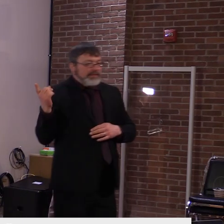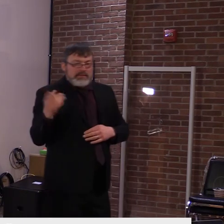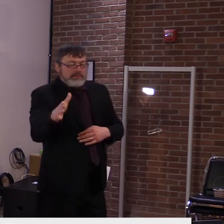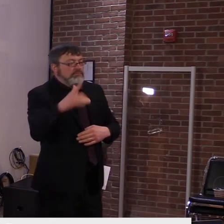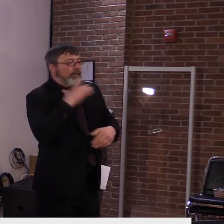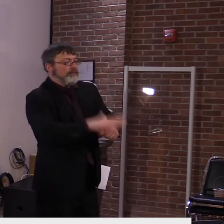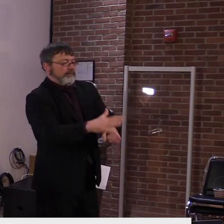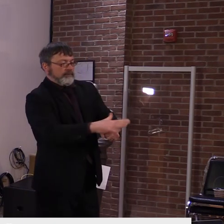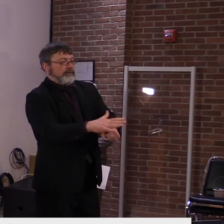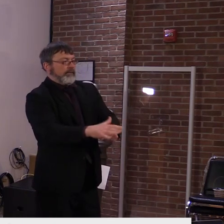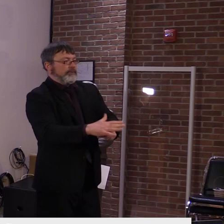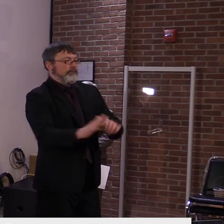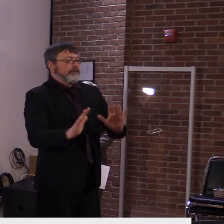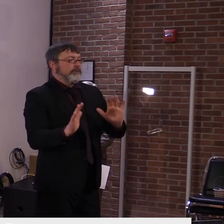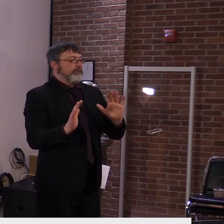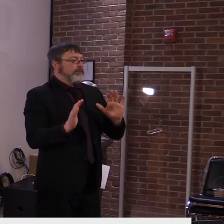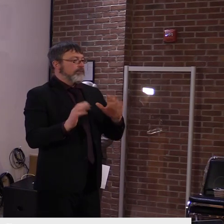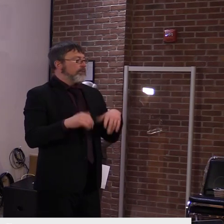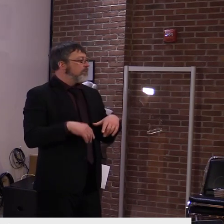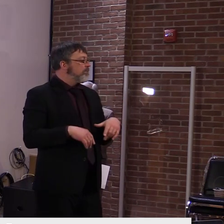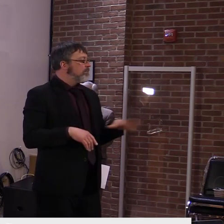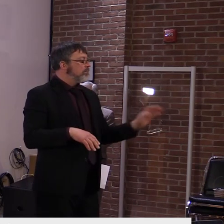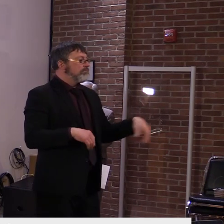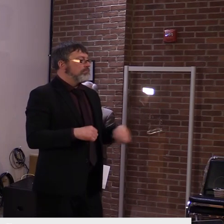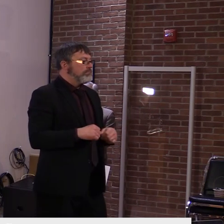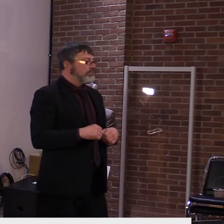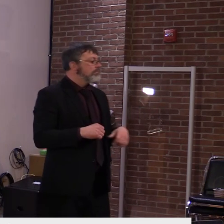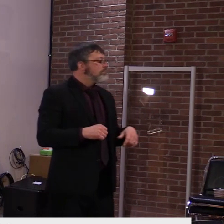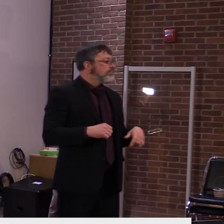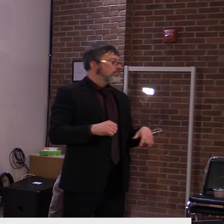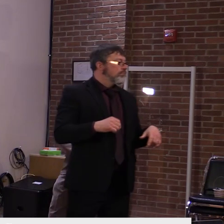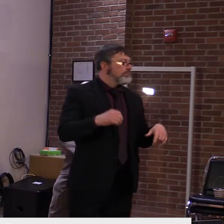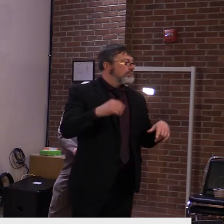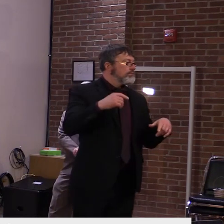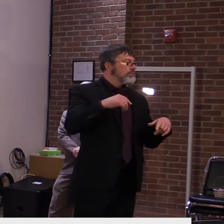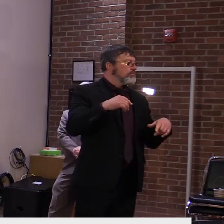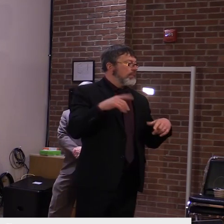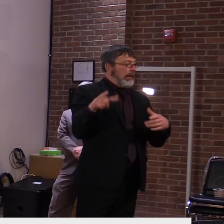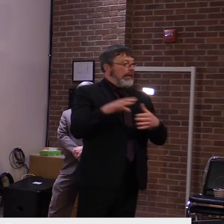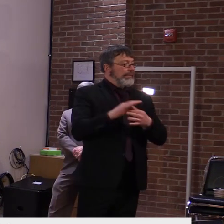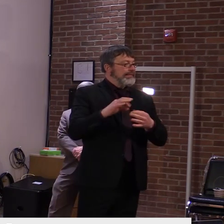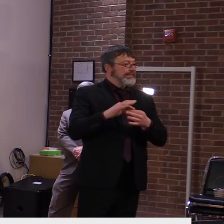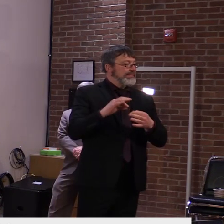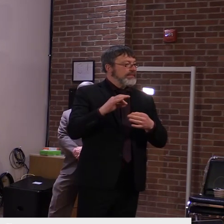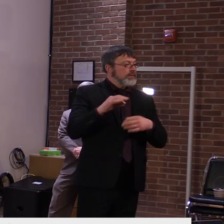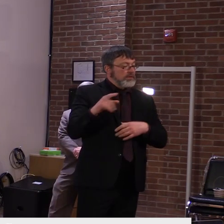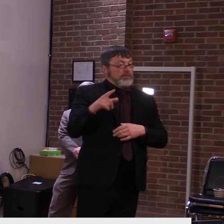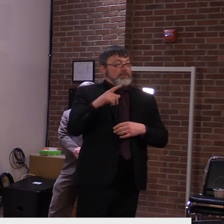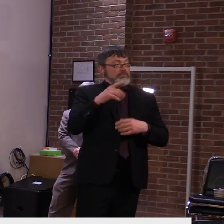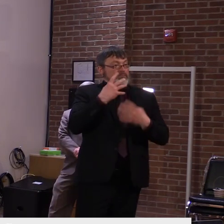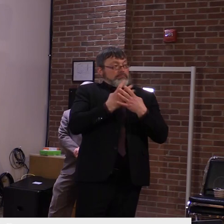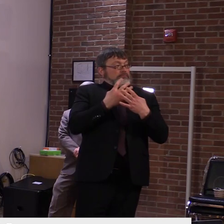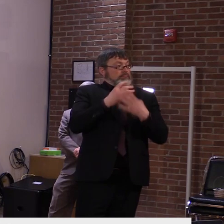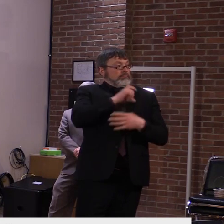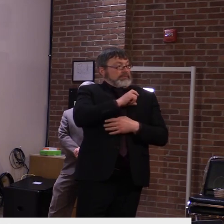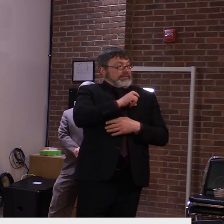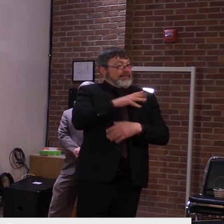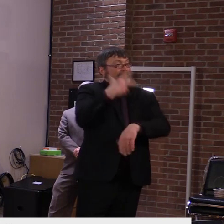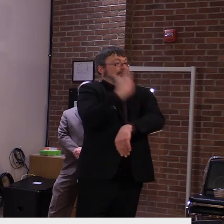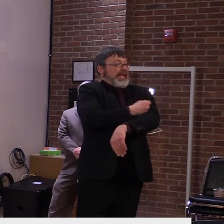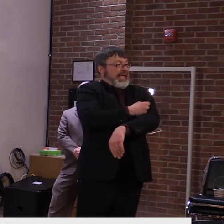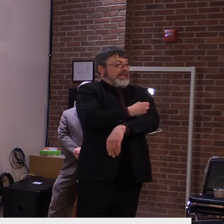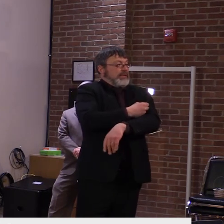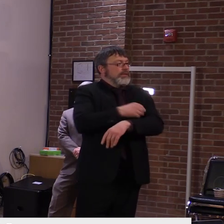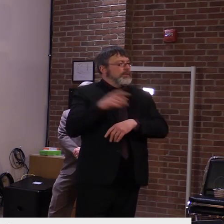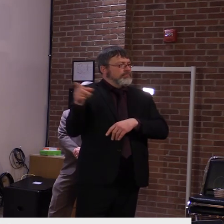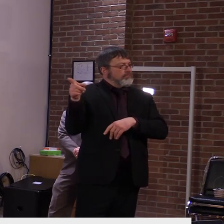talking about relies on all correctional staffers being vaccinated, but as you said, we can't mandate that. And experience from other sectors shows